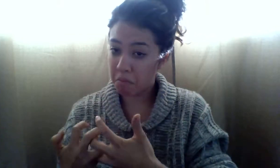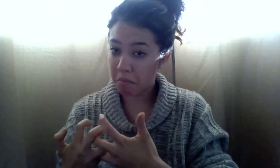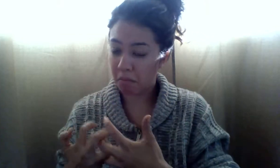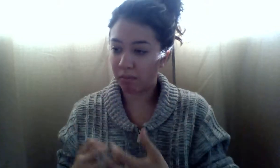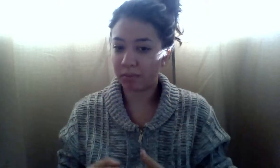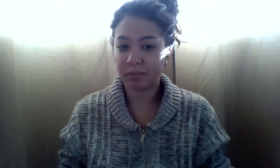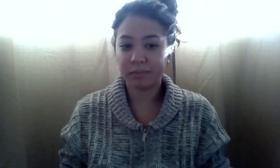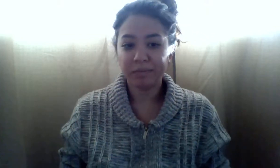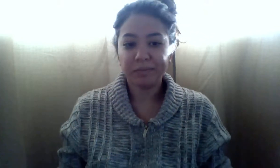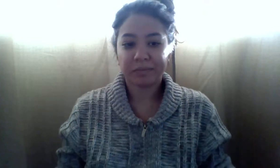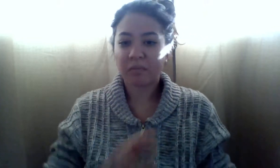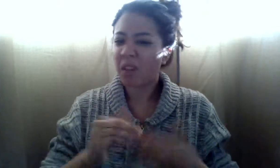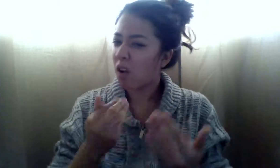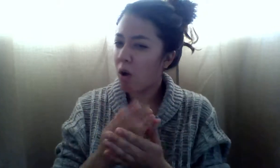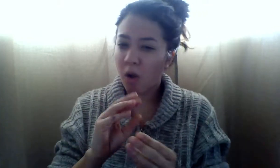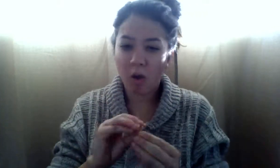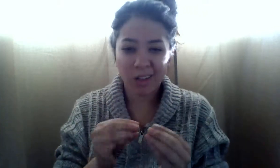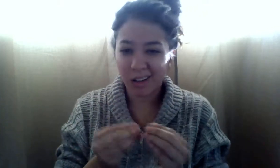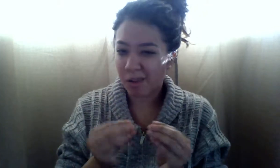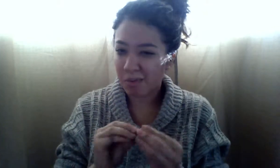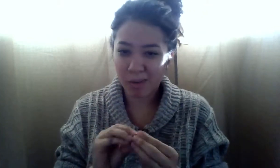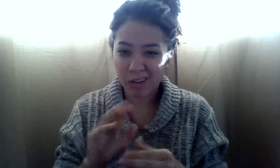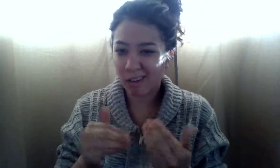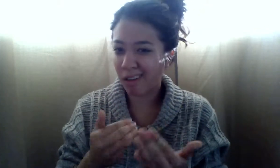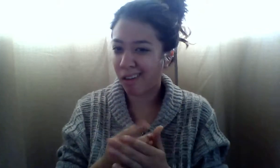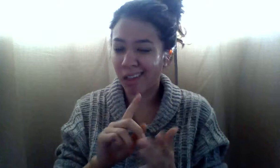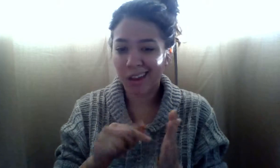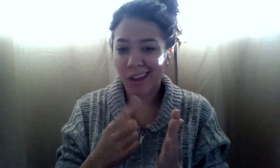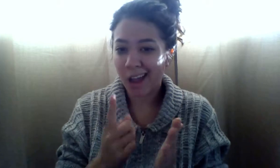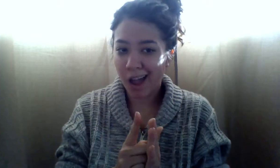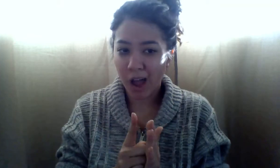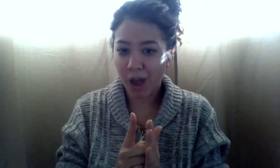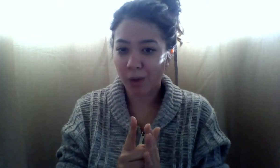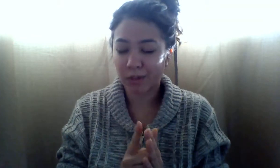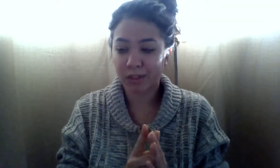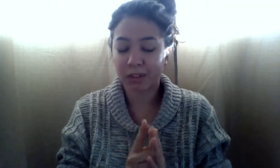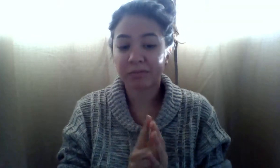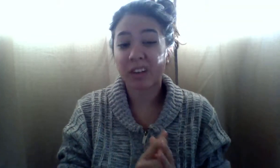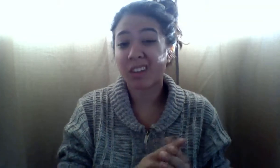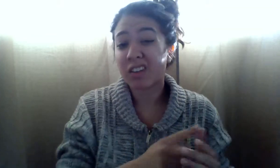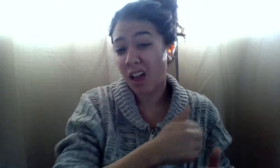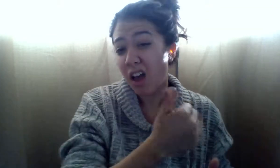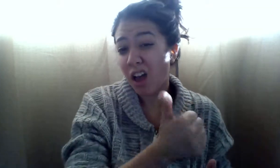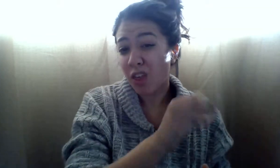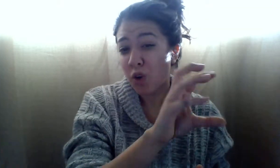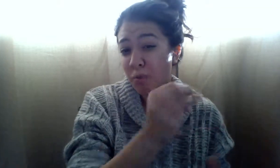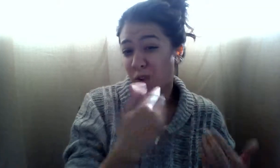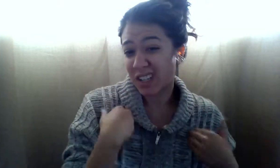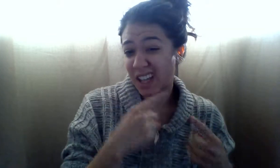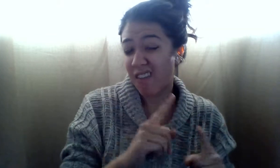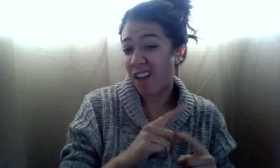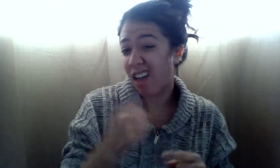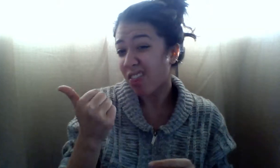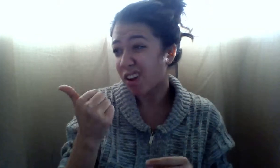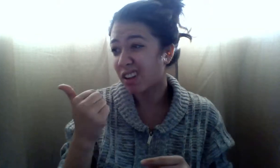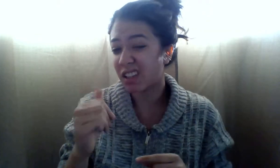have another corporation or other business handle that. But for those that do, you would then go to the printer, and then you put your checks in, feed it into the